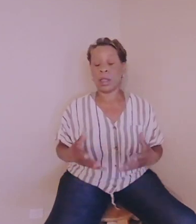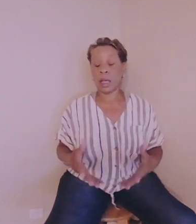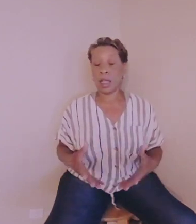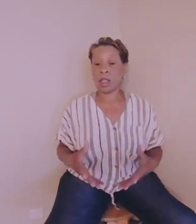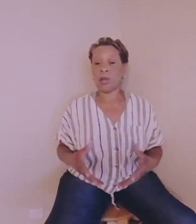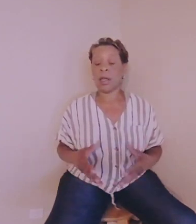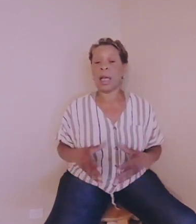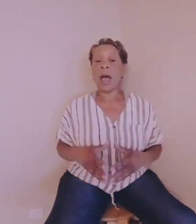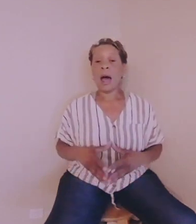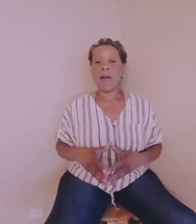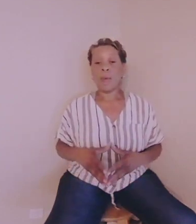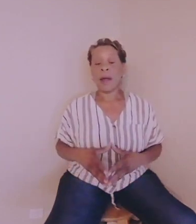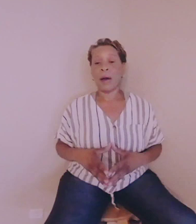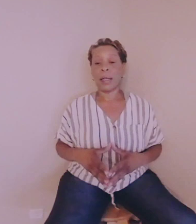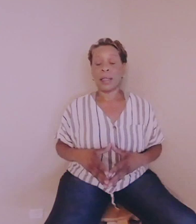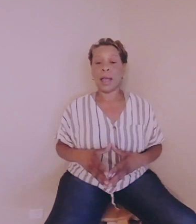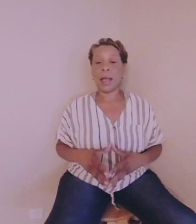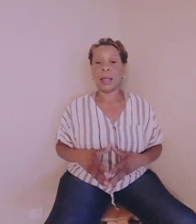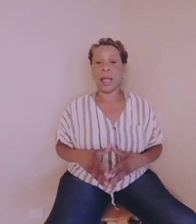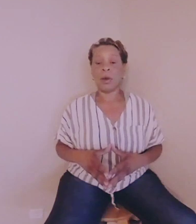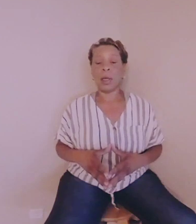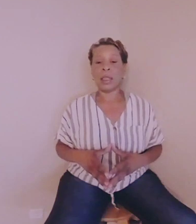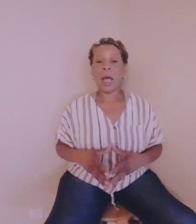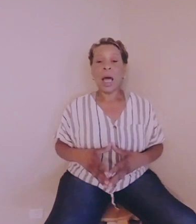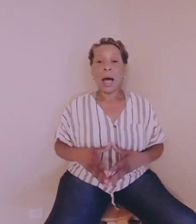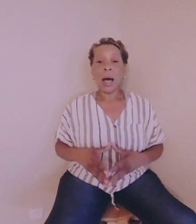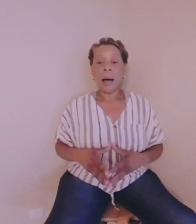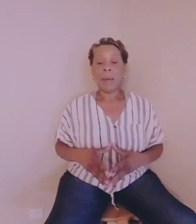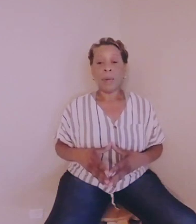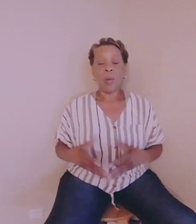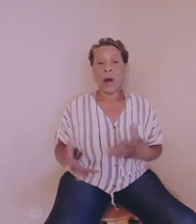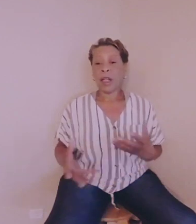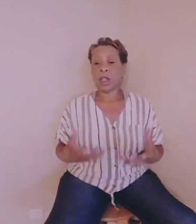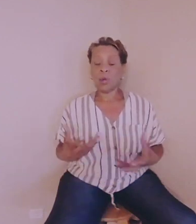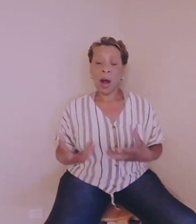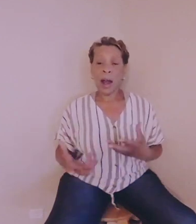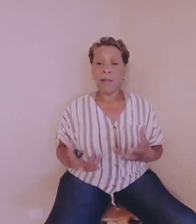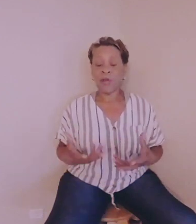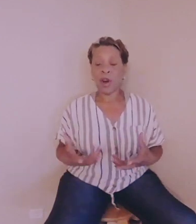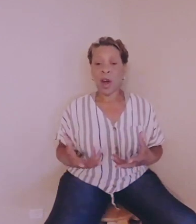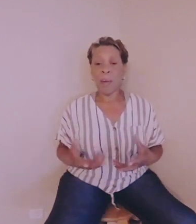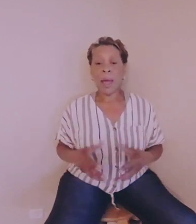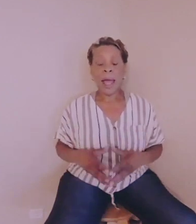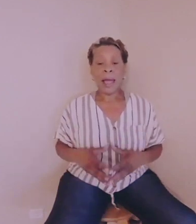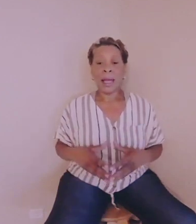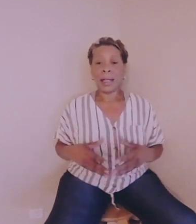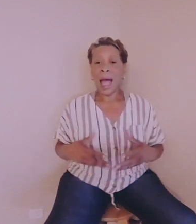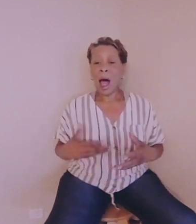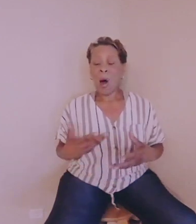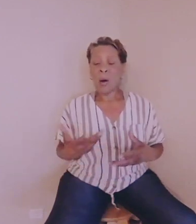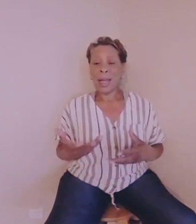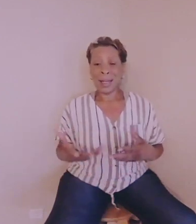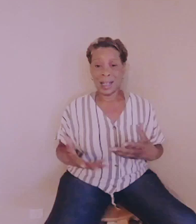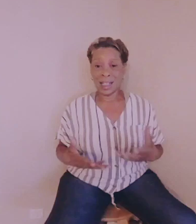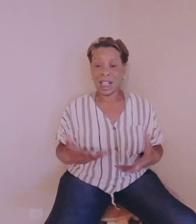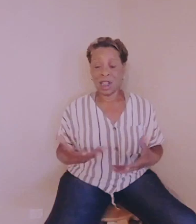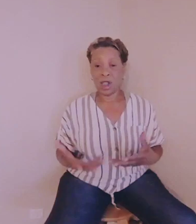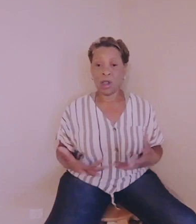the history of American Sign Language, where it derived from, and how it continues